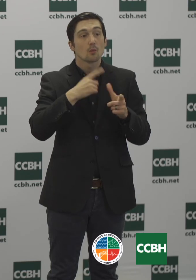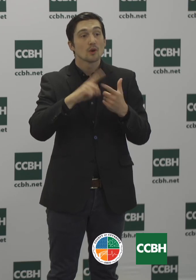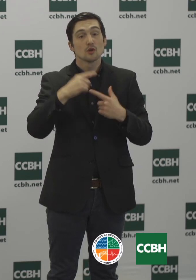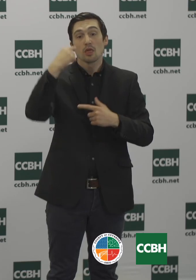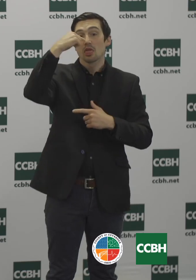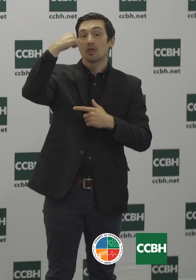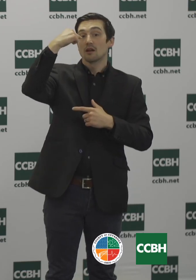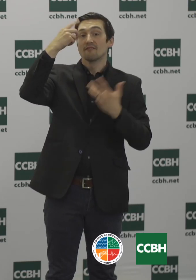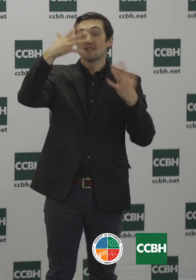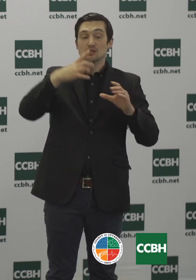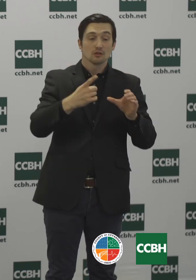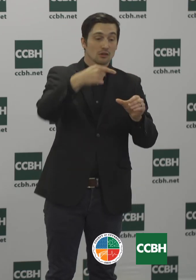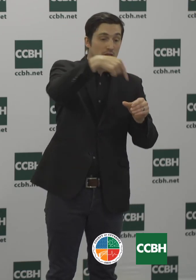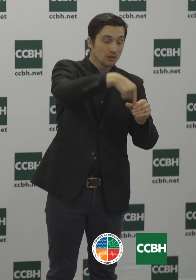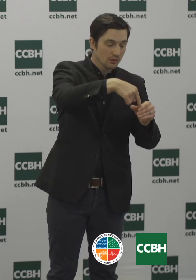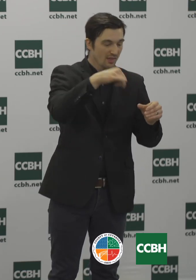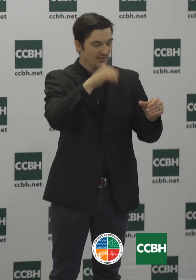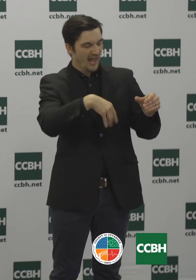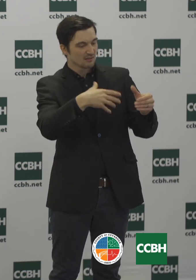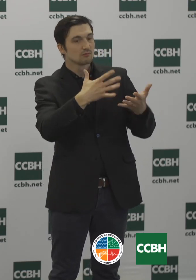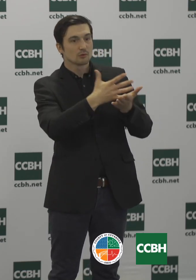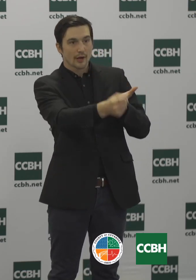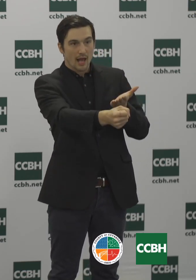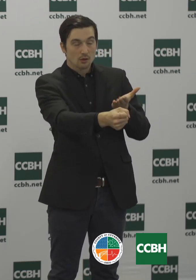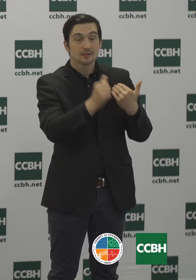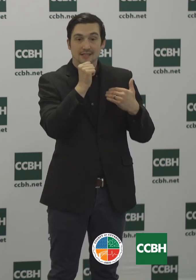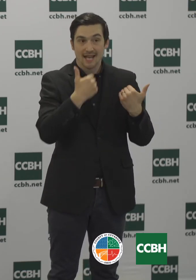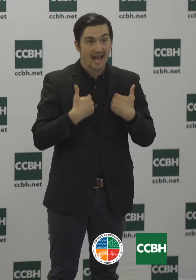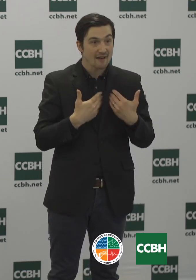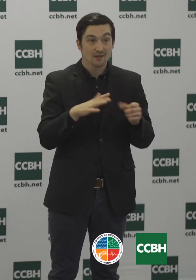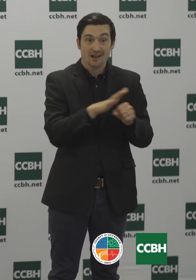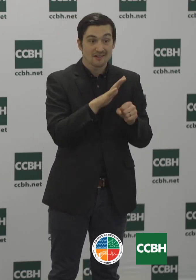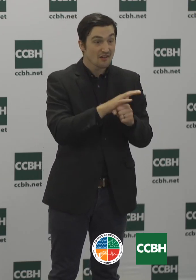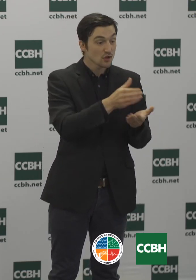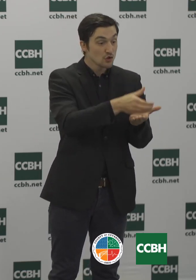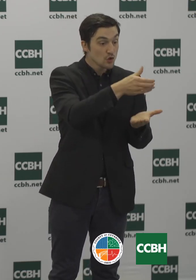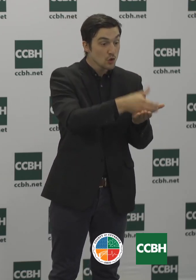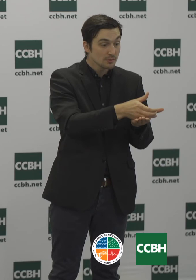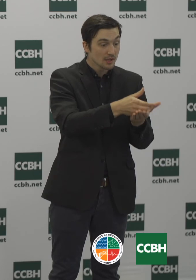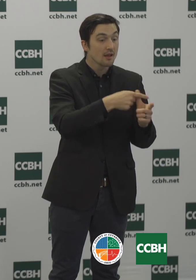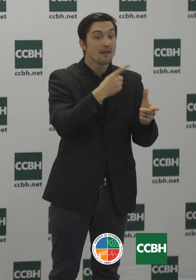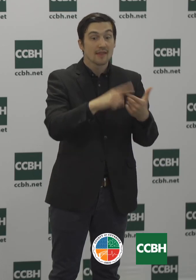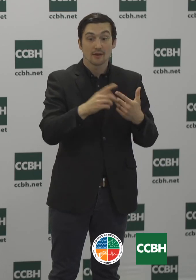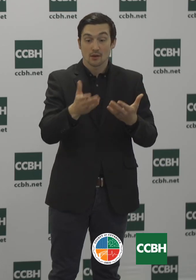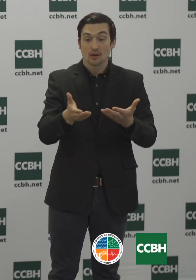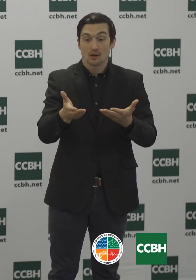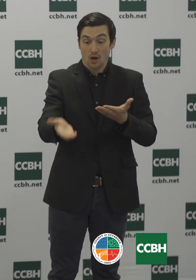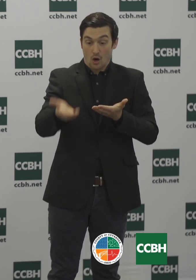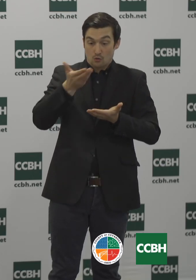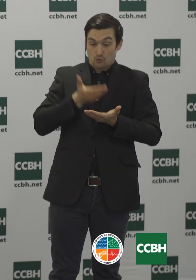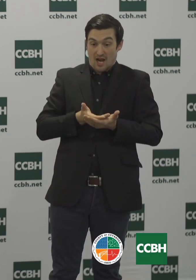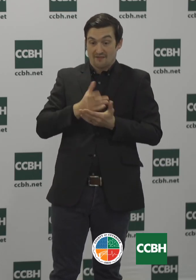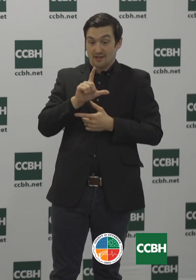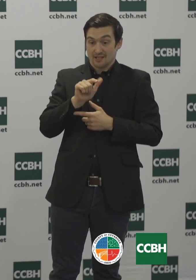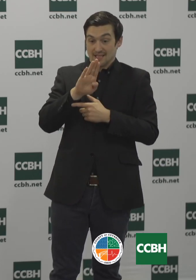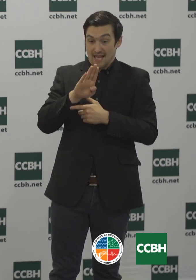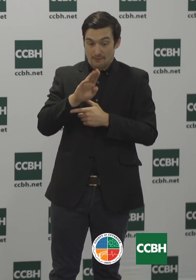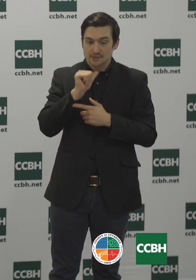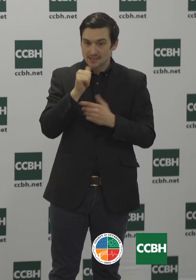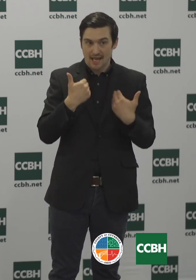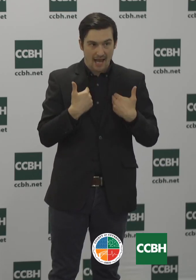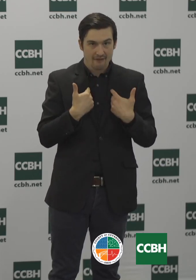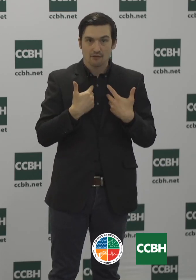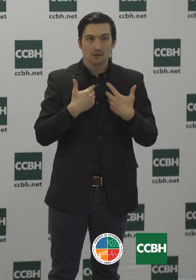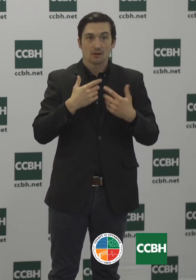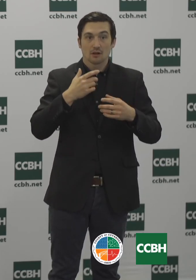collected. We didn't have enough tubes. And then once they got to the lab, we didn't necessarily have enough chemicals to